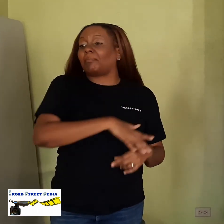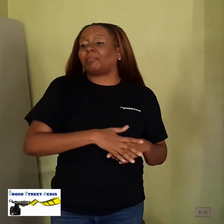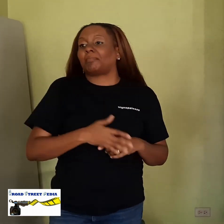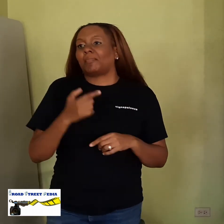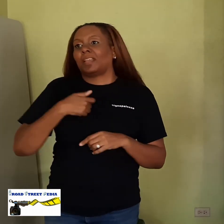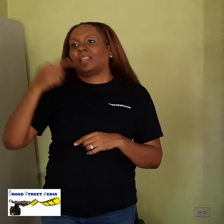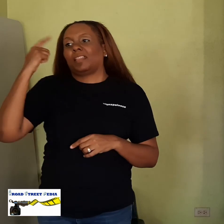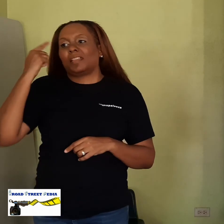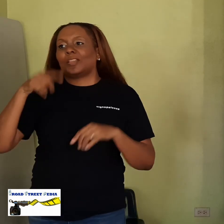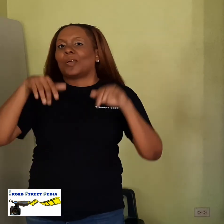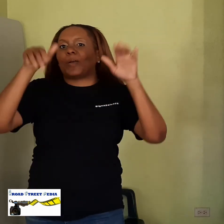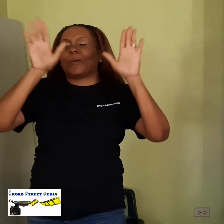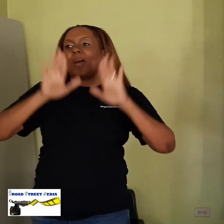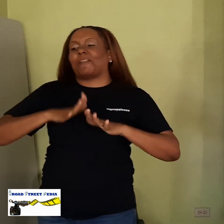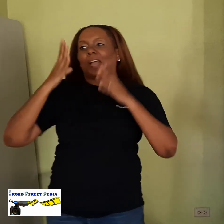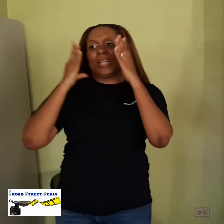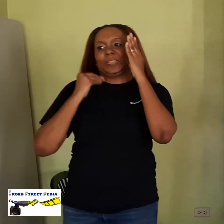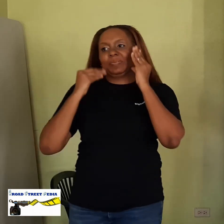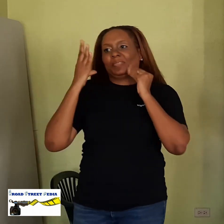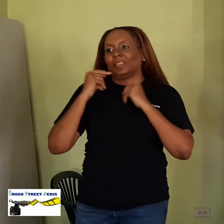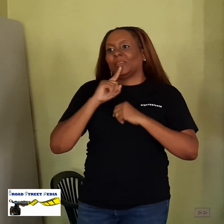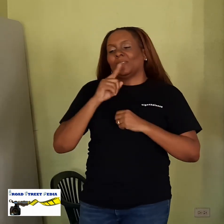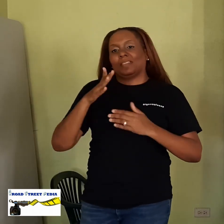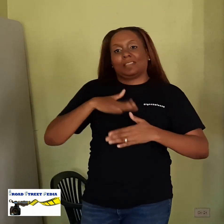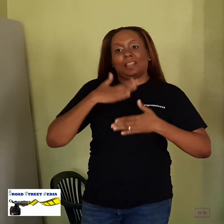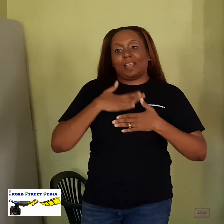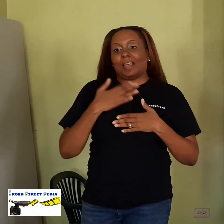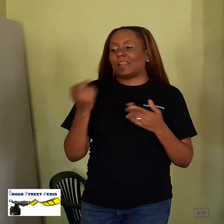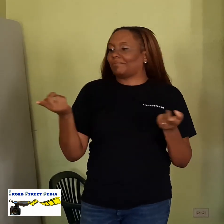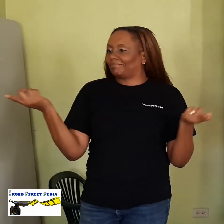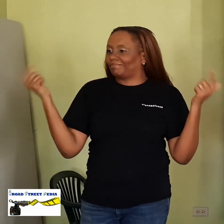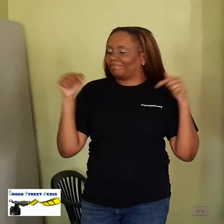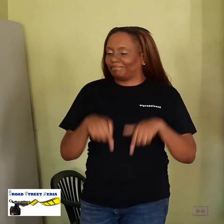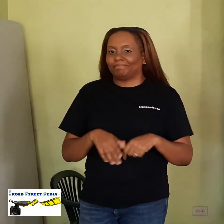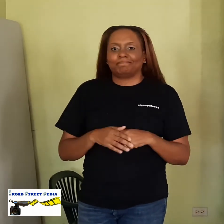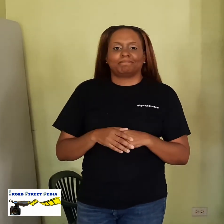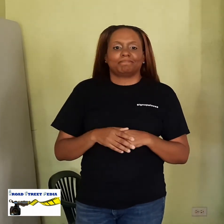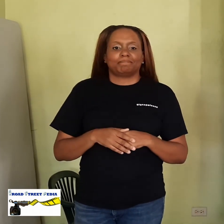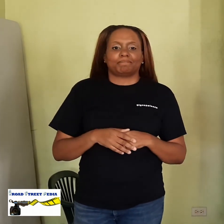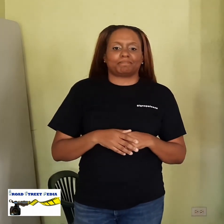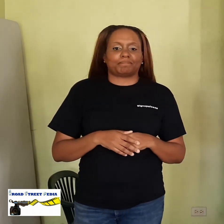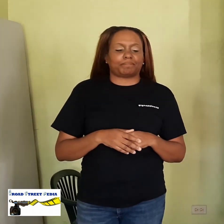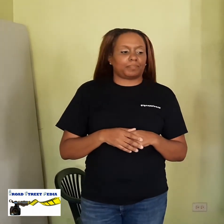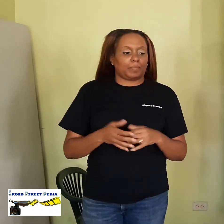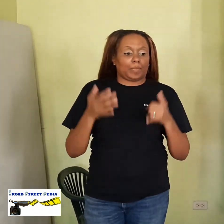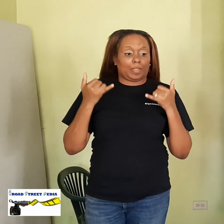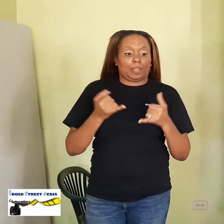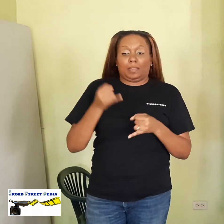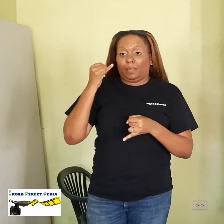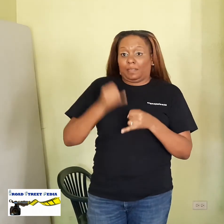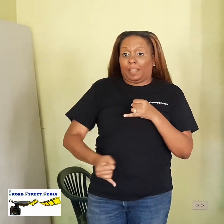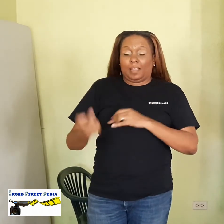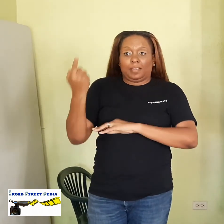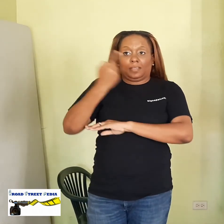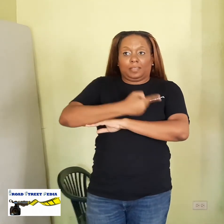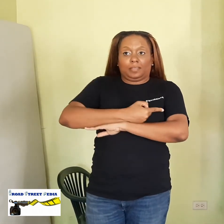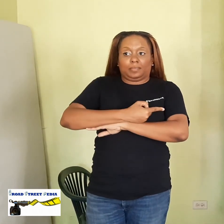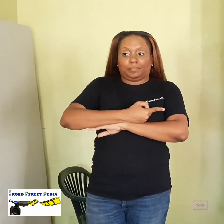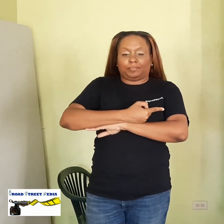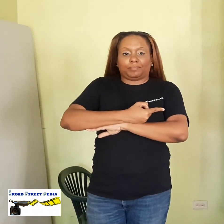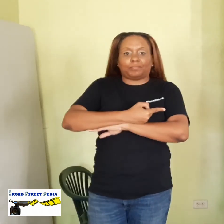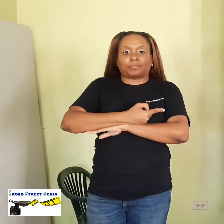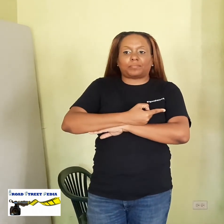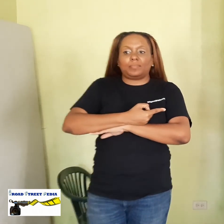it's been a wonderful exercise, and I'm glad that we've been able to do this. Today is the final, and I think that each of